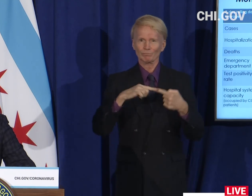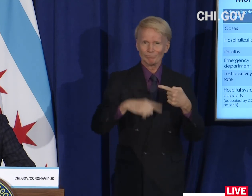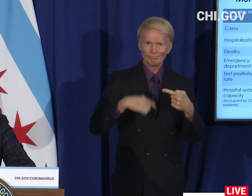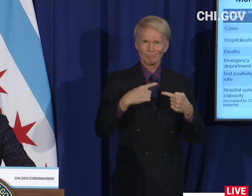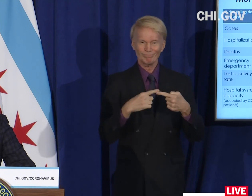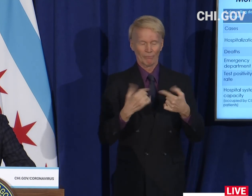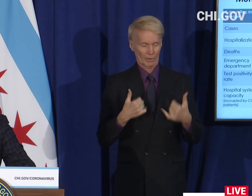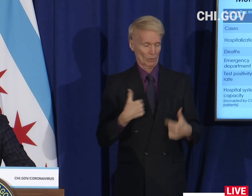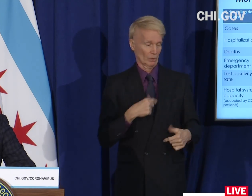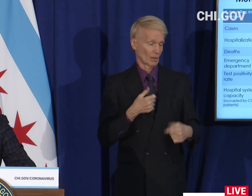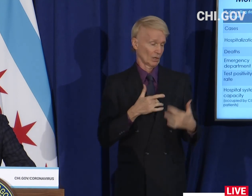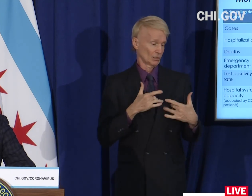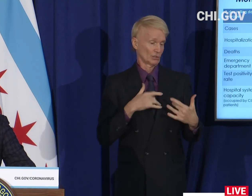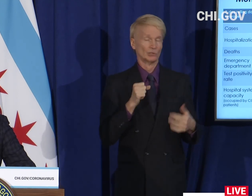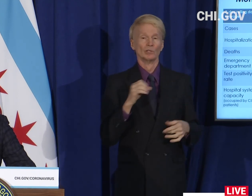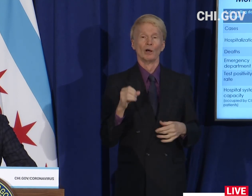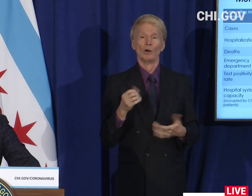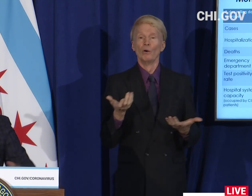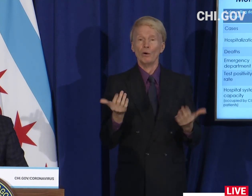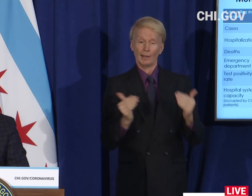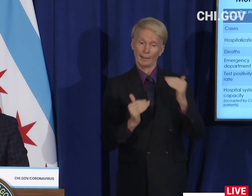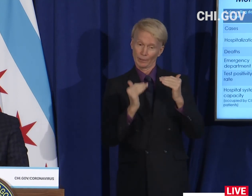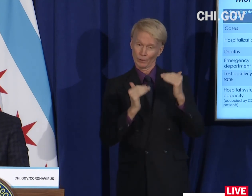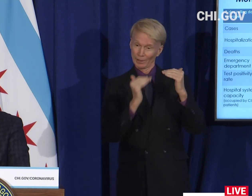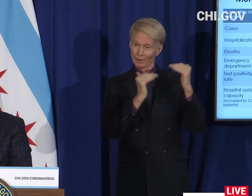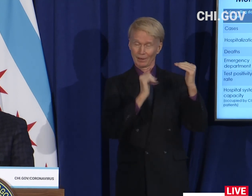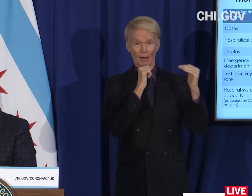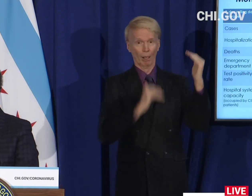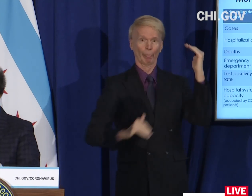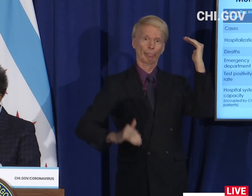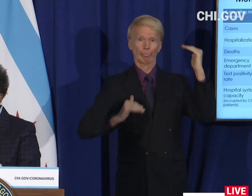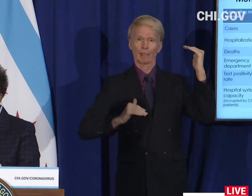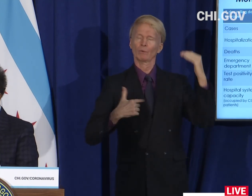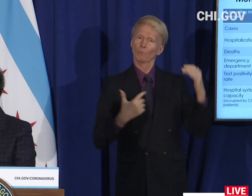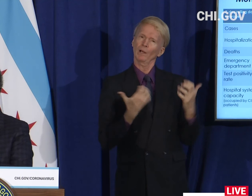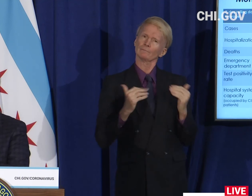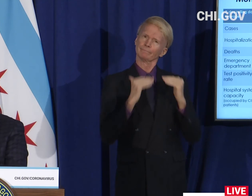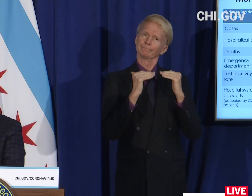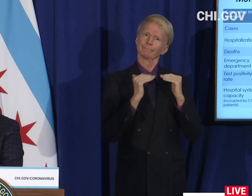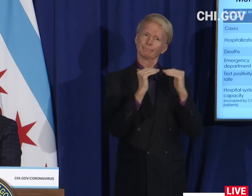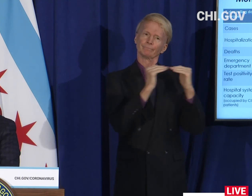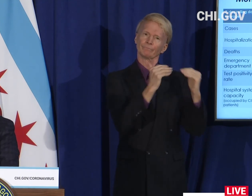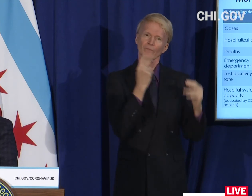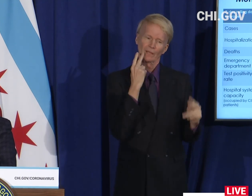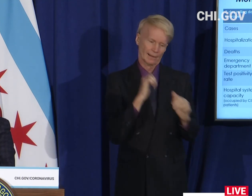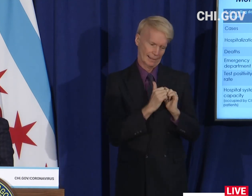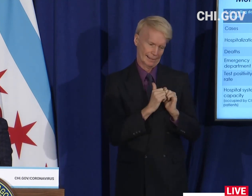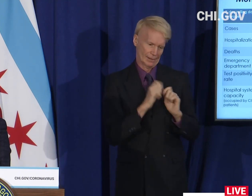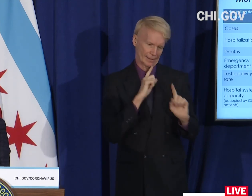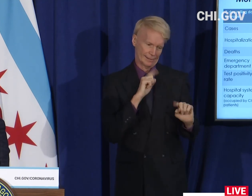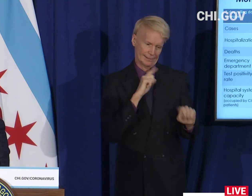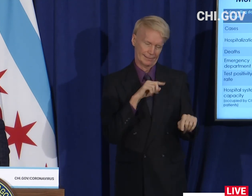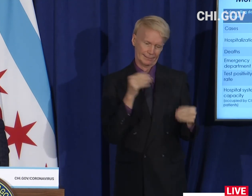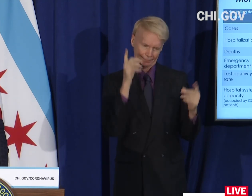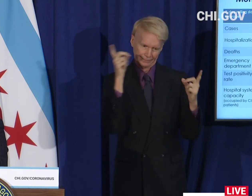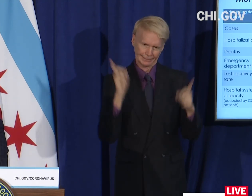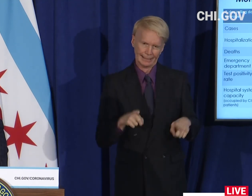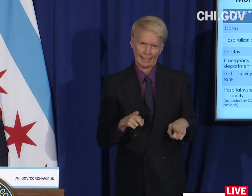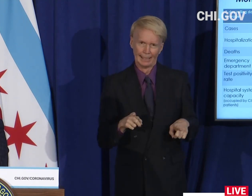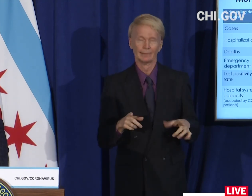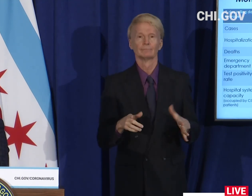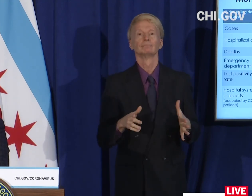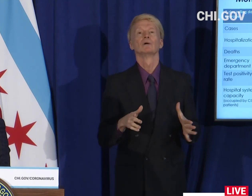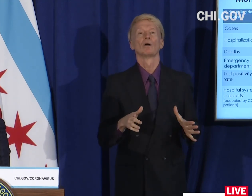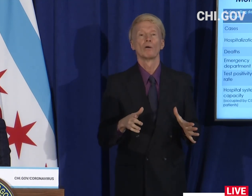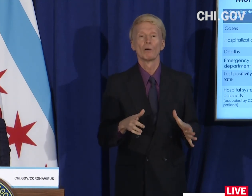so far. So equity tells us that we've got to start on a path of looking at this question and determining